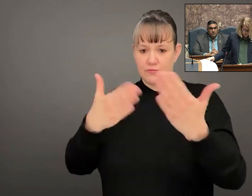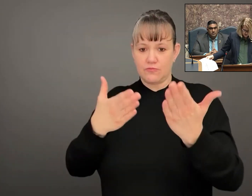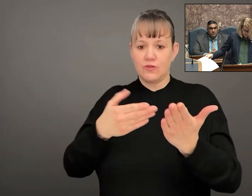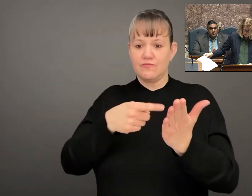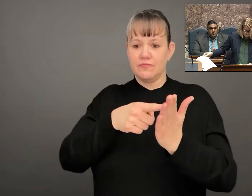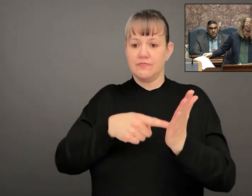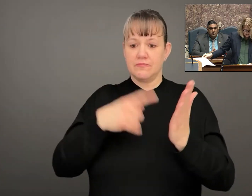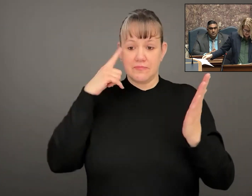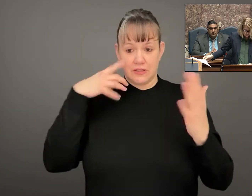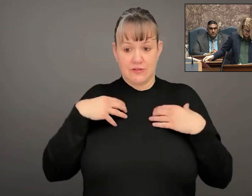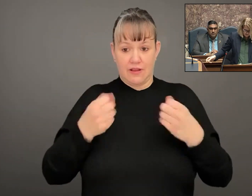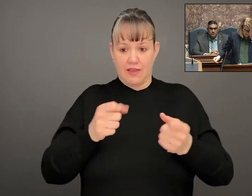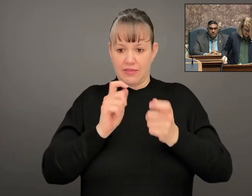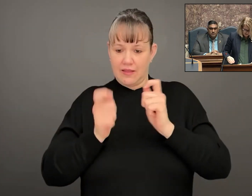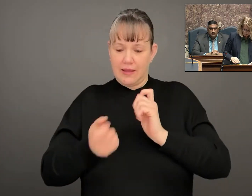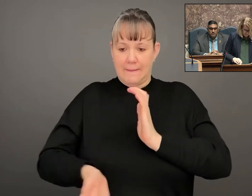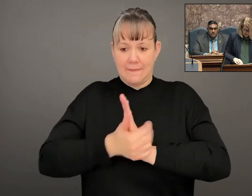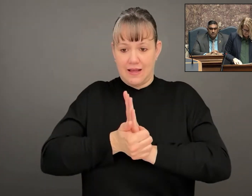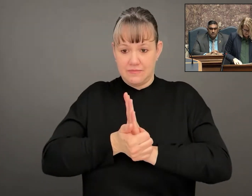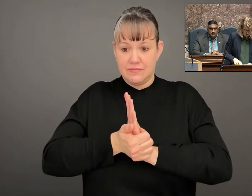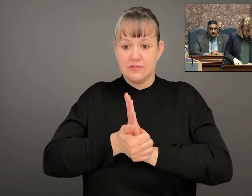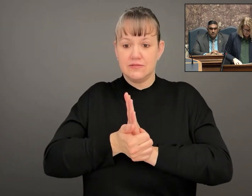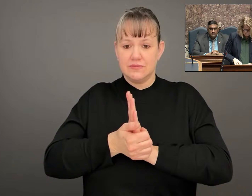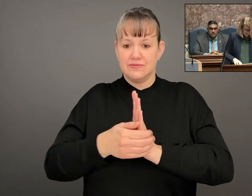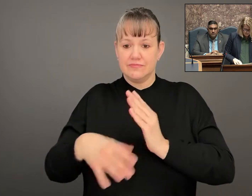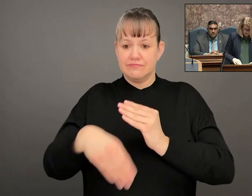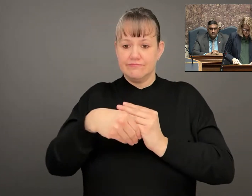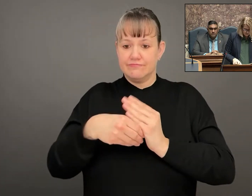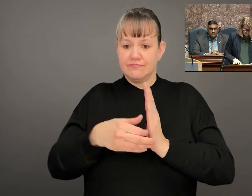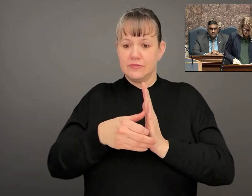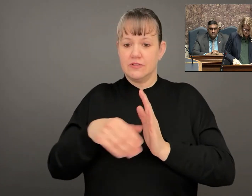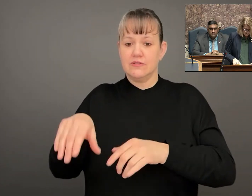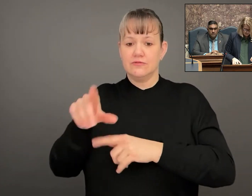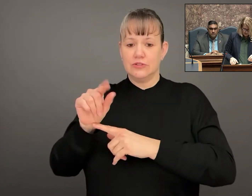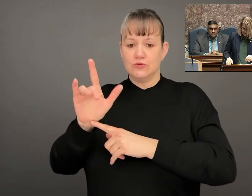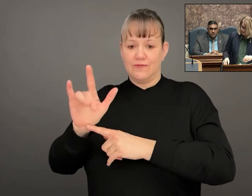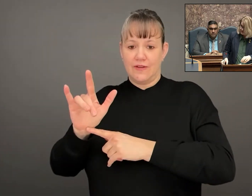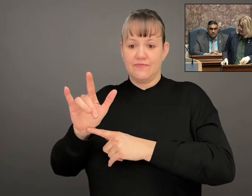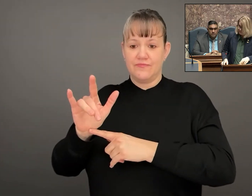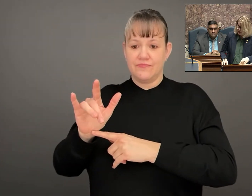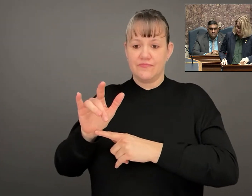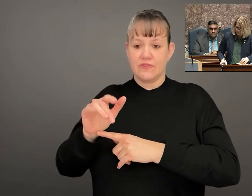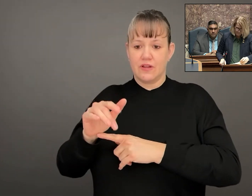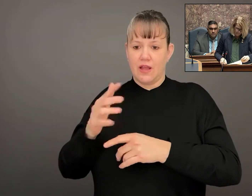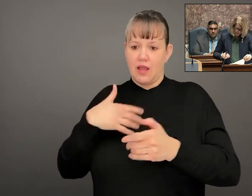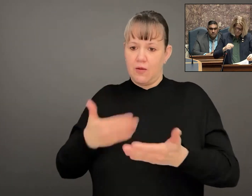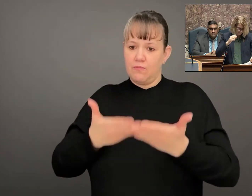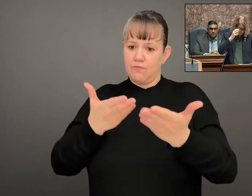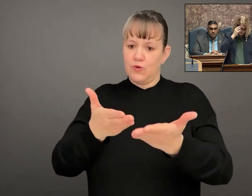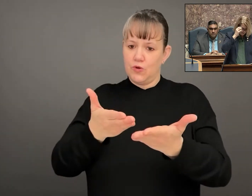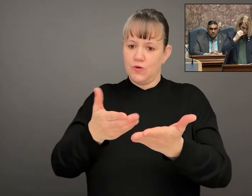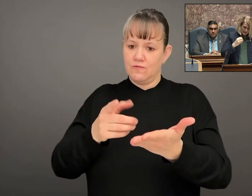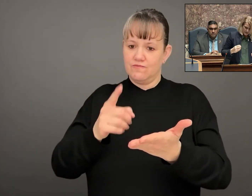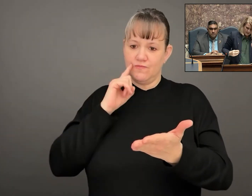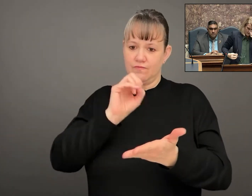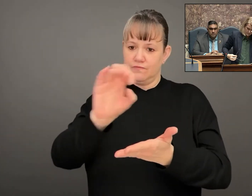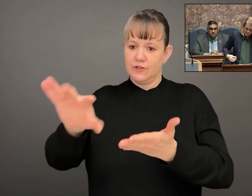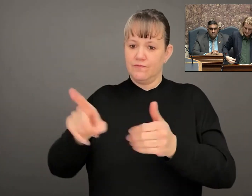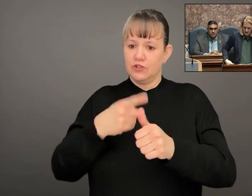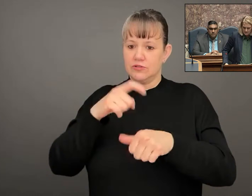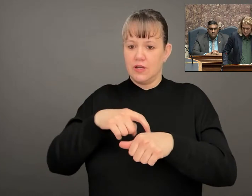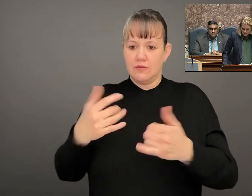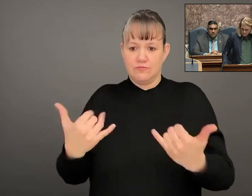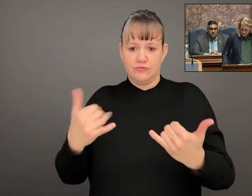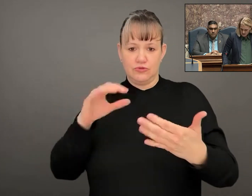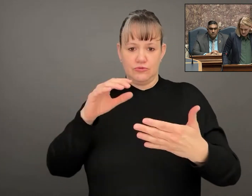of which notice has been given in my name on the order paper, be introduced and read a first time now. The